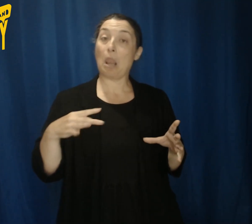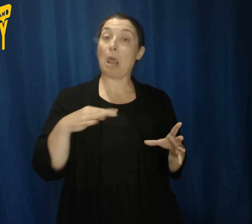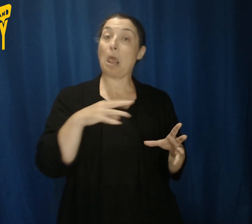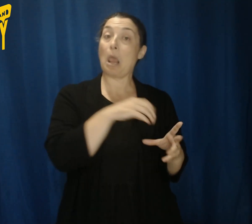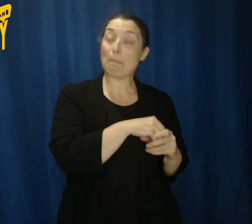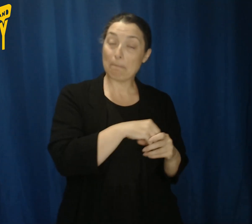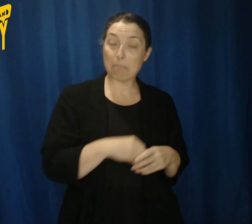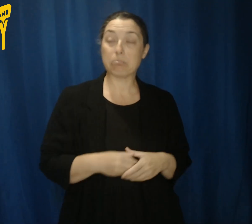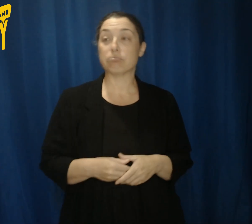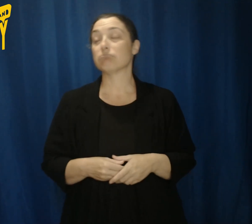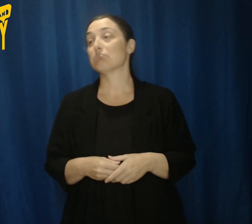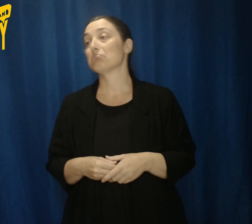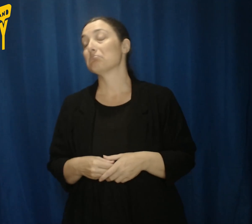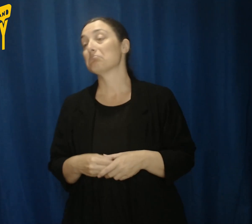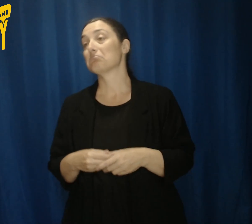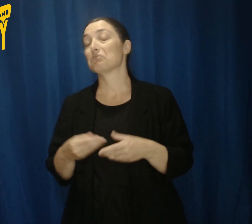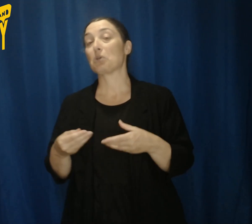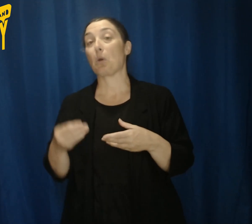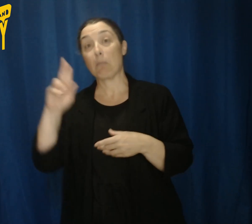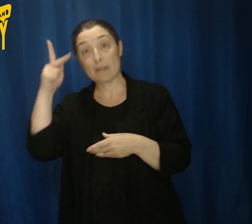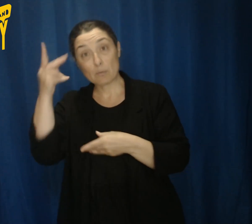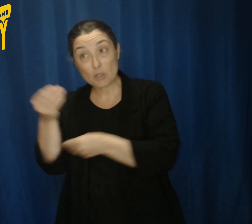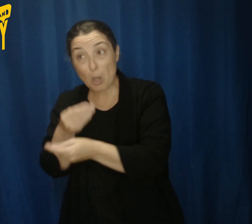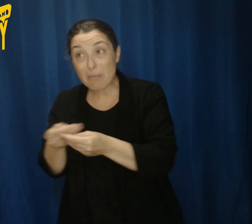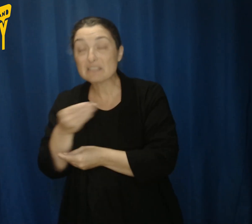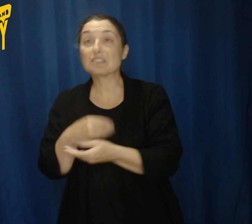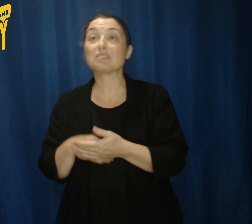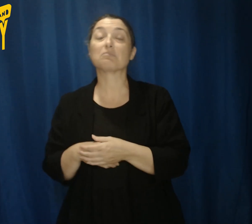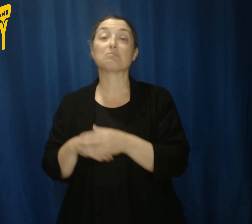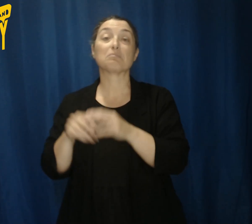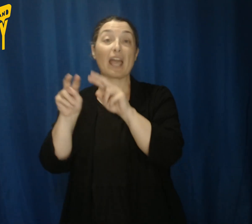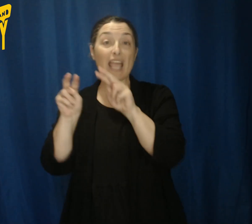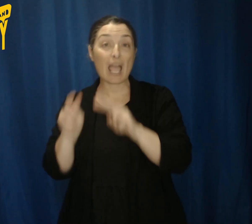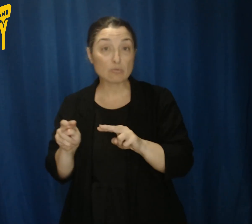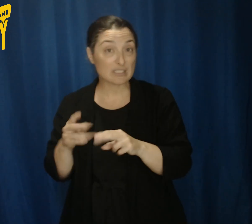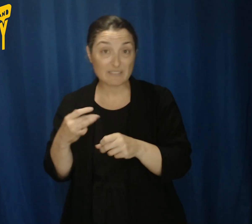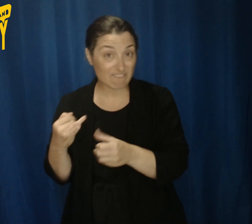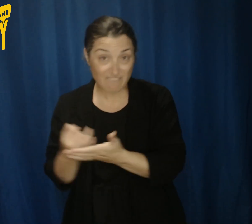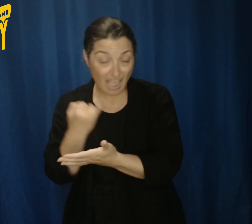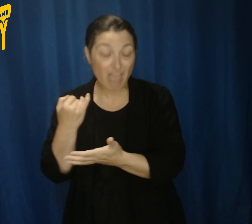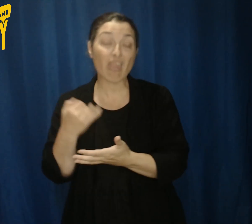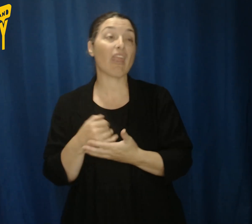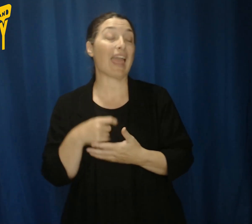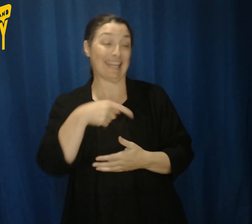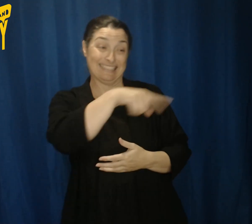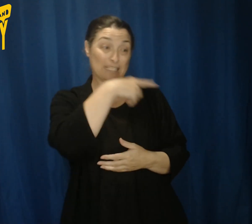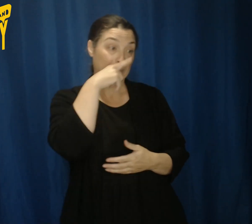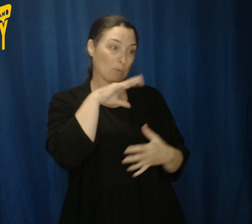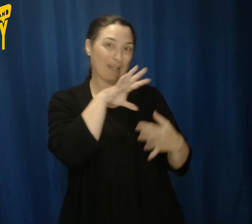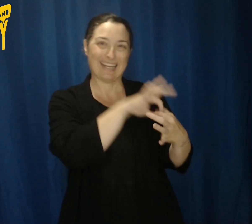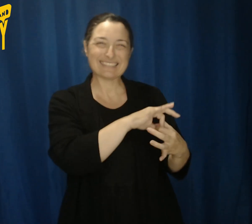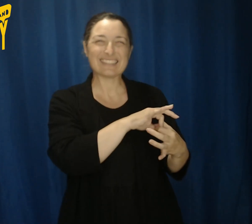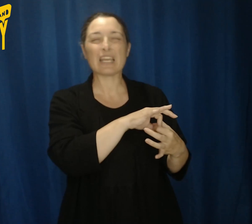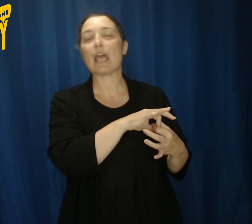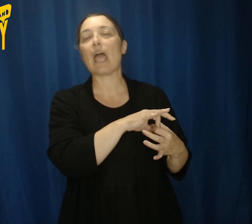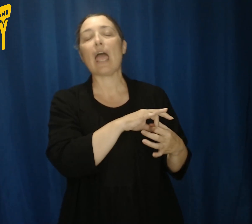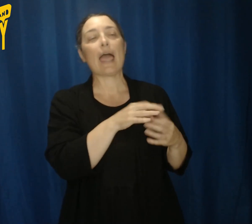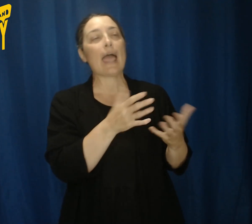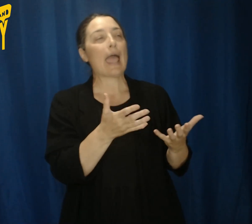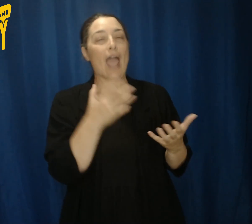at accounting, and just really connected with these people because back in the day, and I'm assuming performing people are still